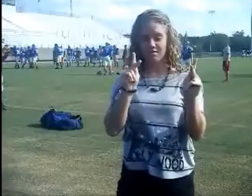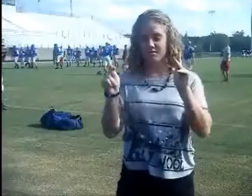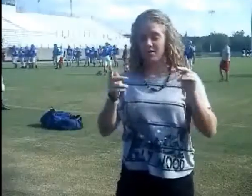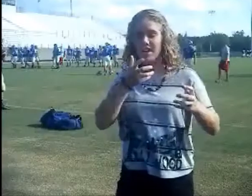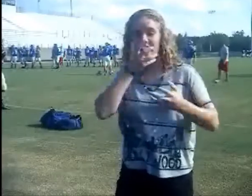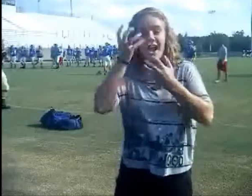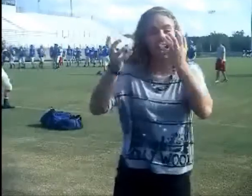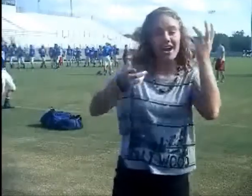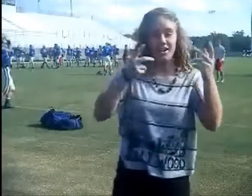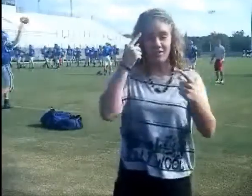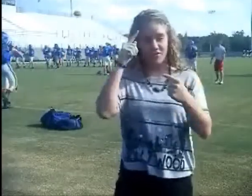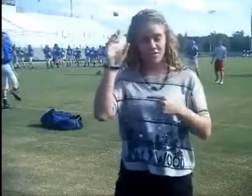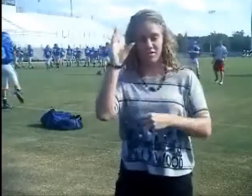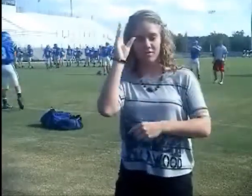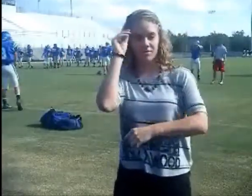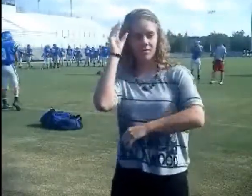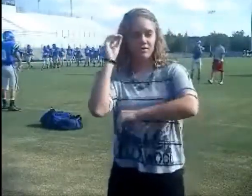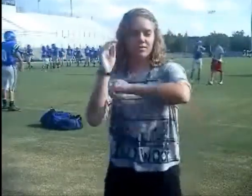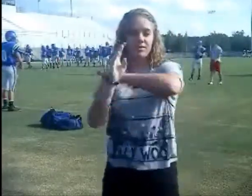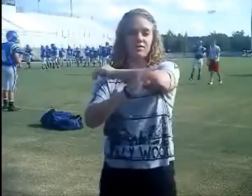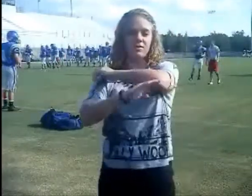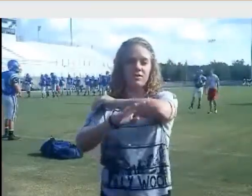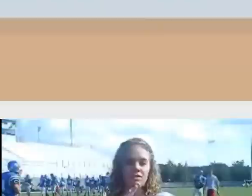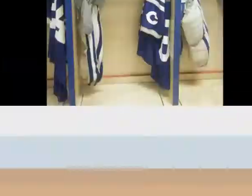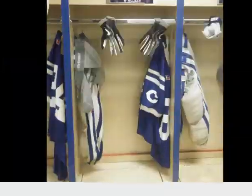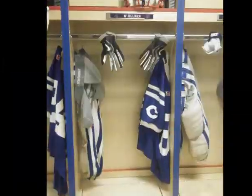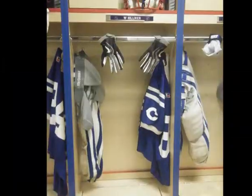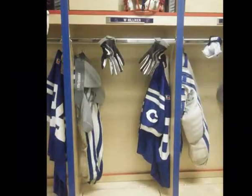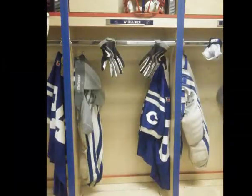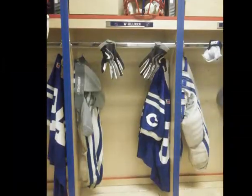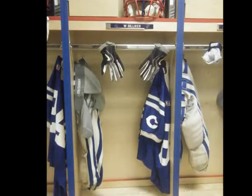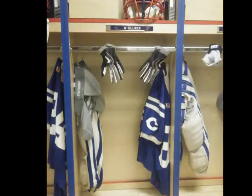Fans going crazy for the boys to fall